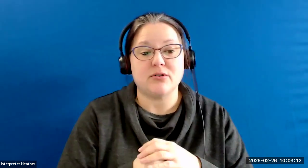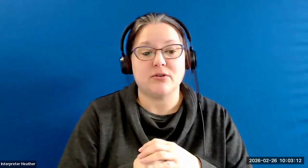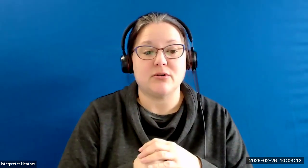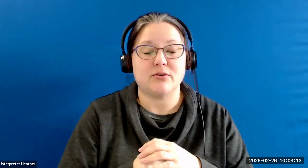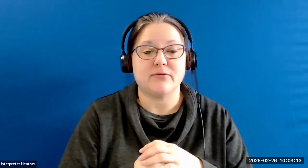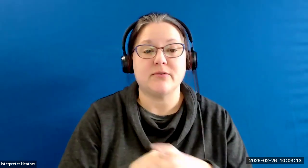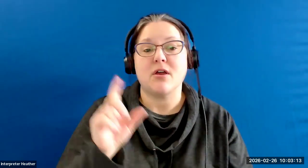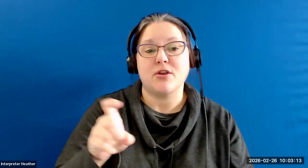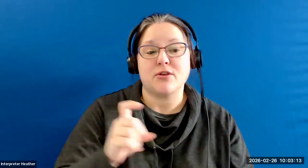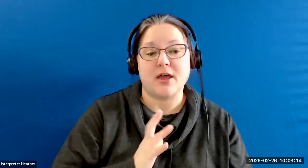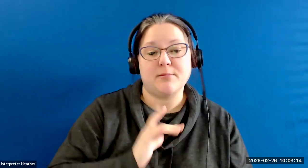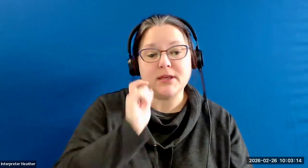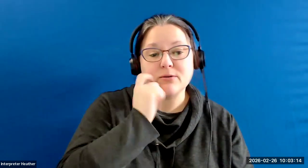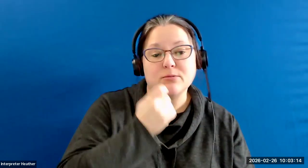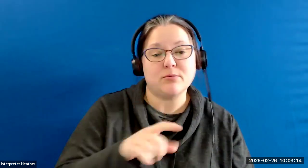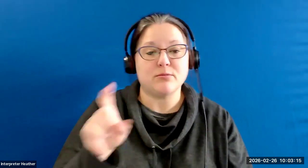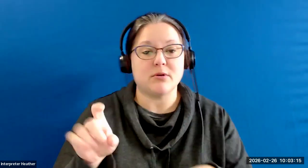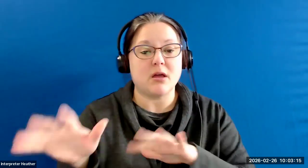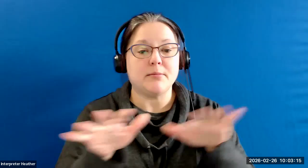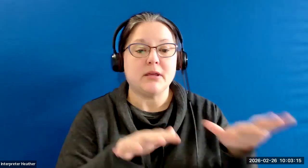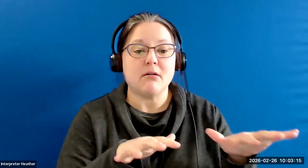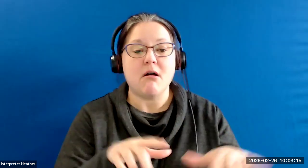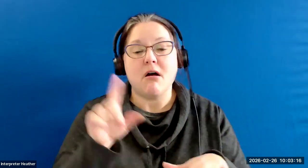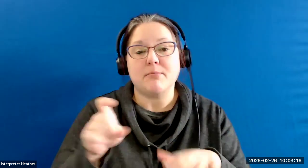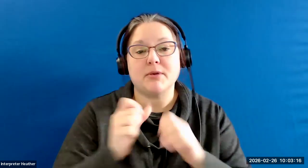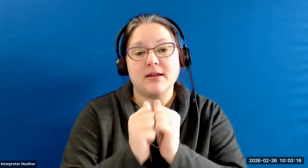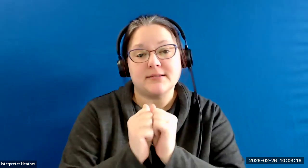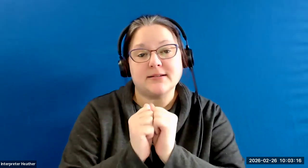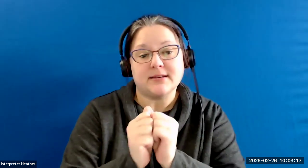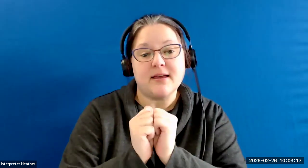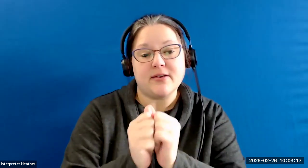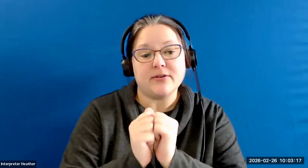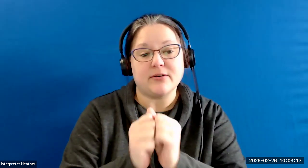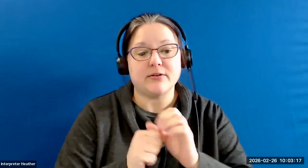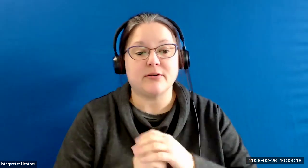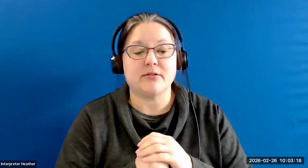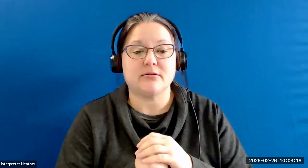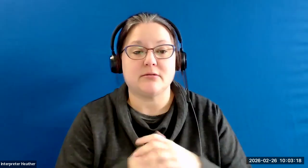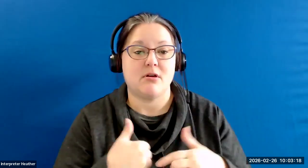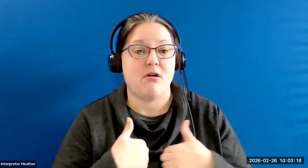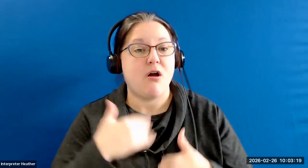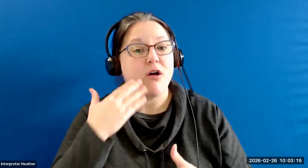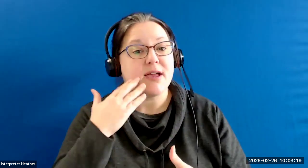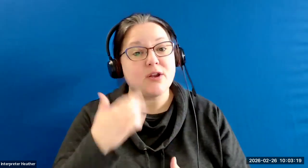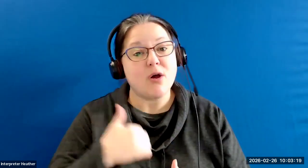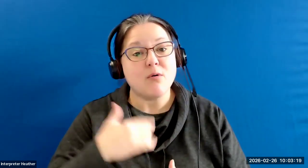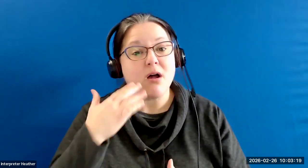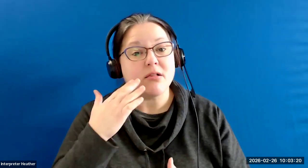stronger. You gotta be cool, you gotta be calm, you gotta stay together. All